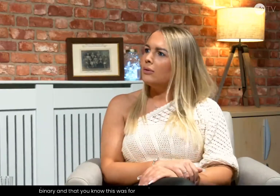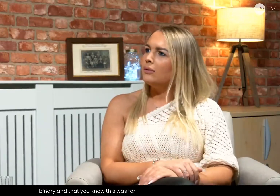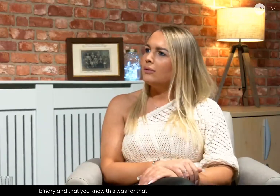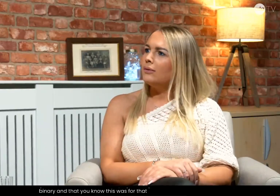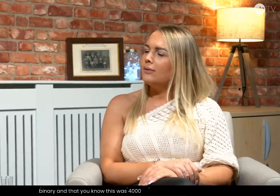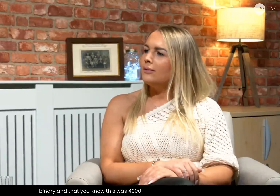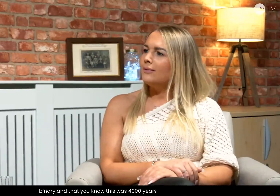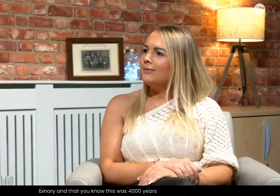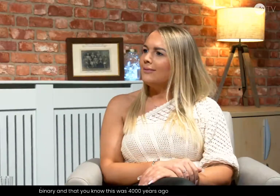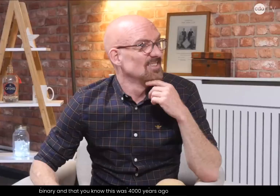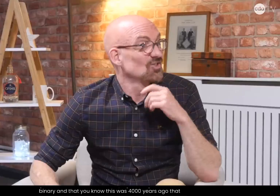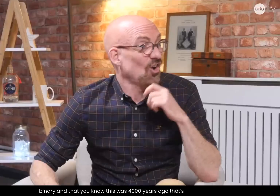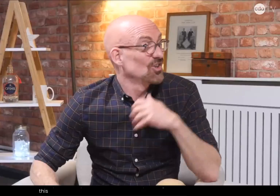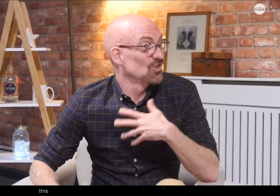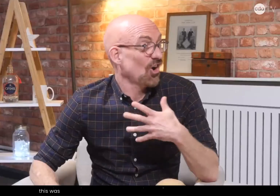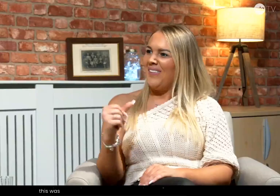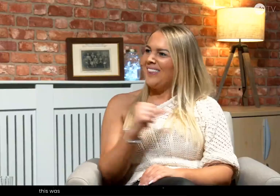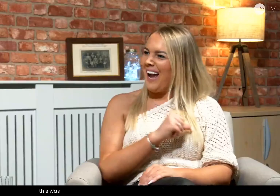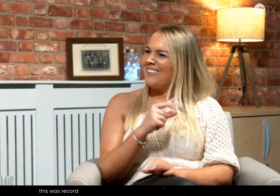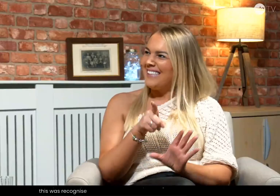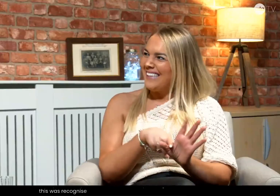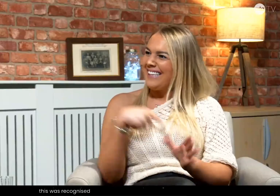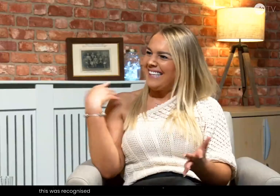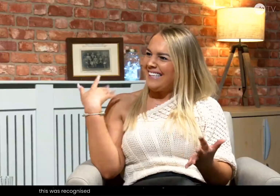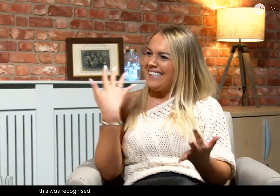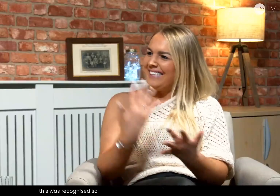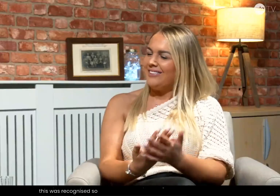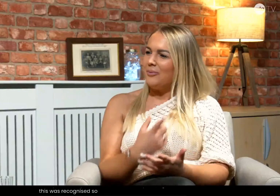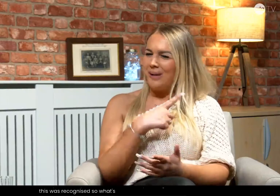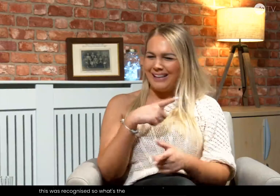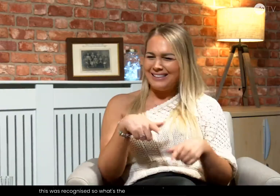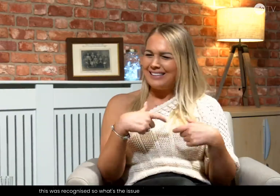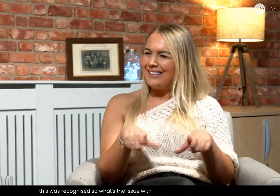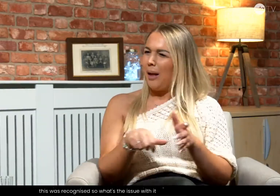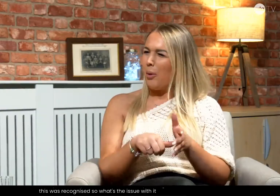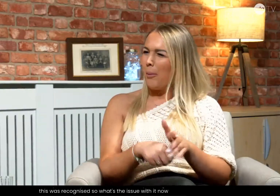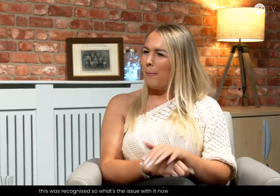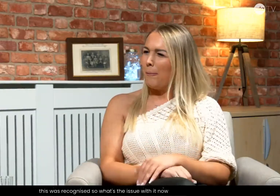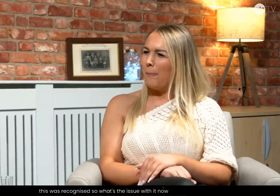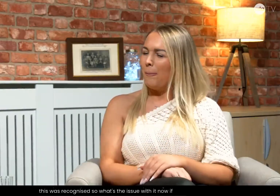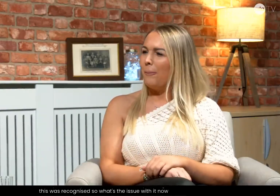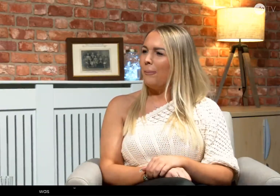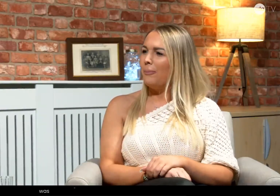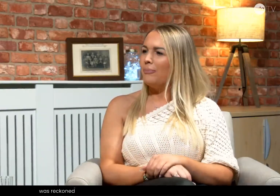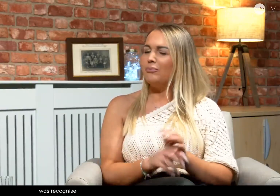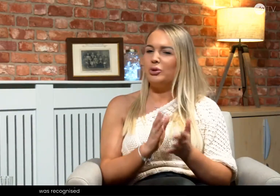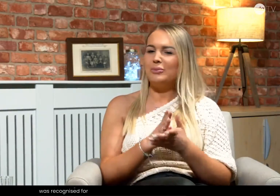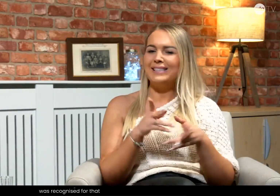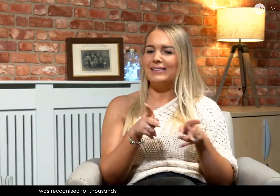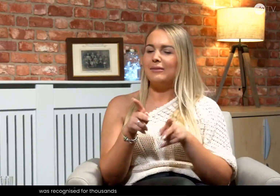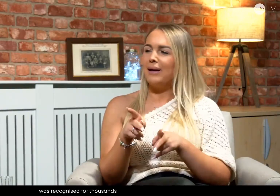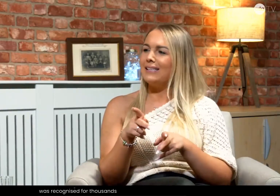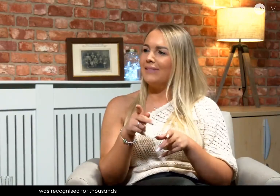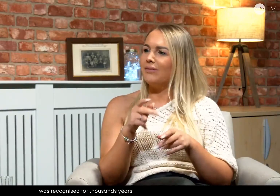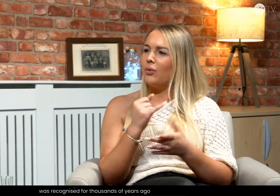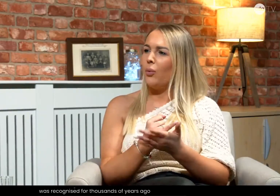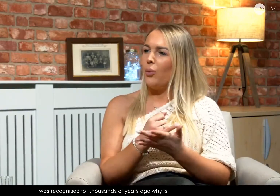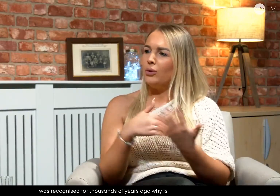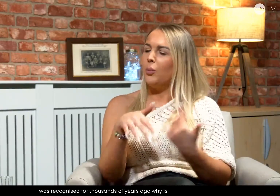was recognised. So what's the issue with it now? If it was recognised 4,000 years ago, why is it still a problem?